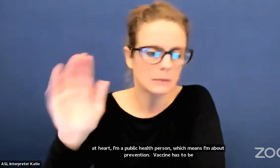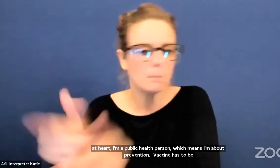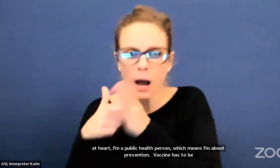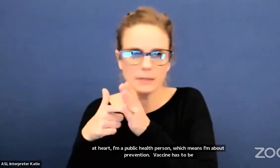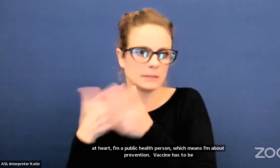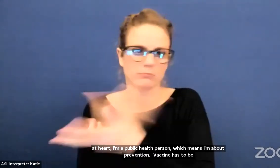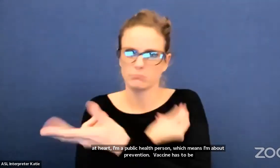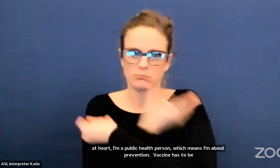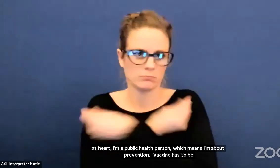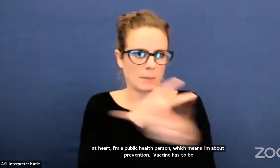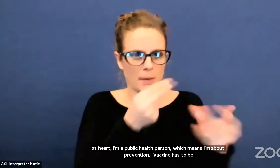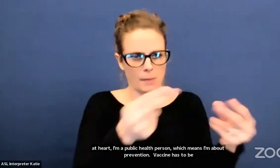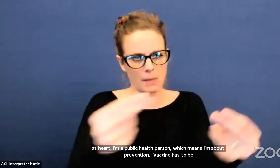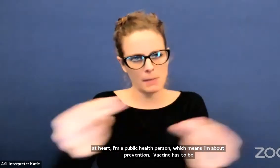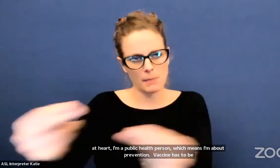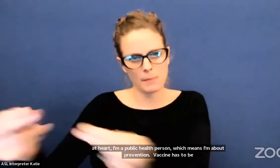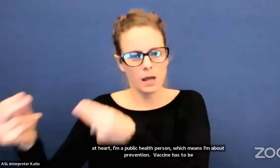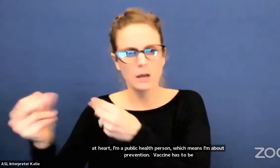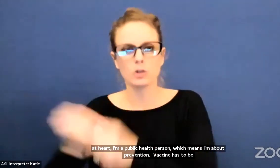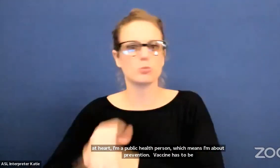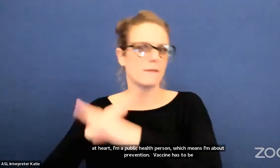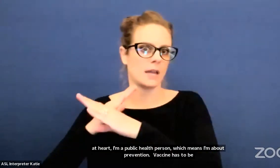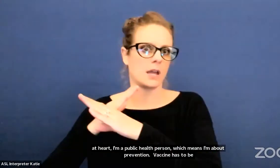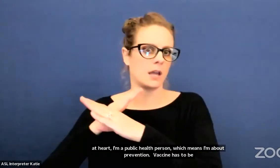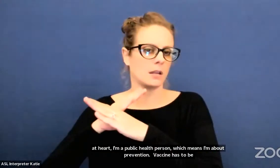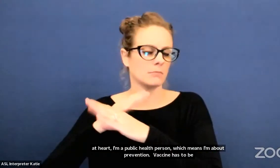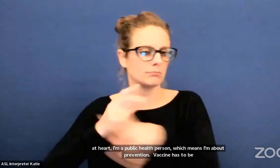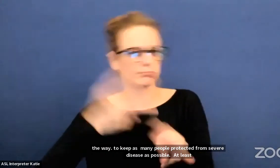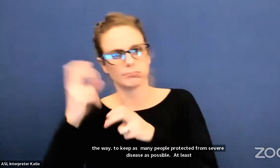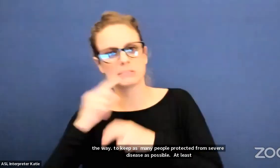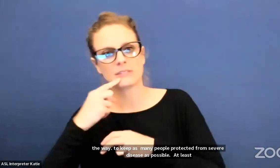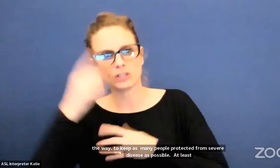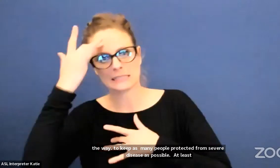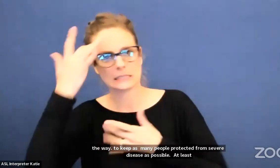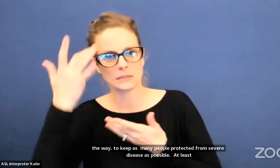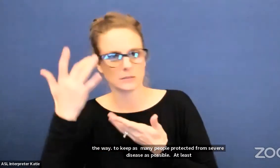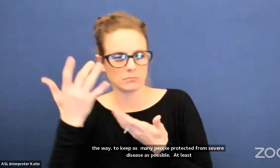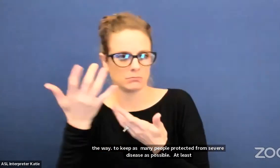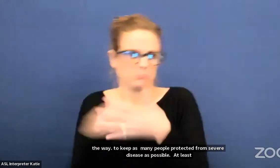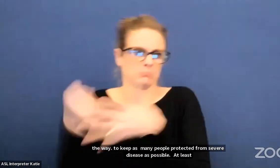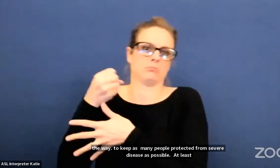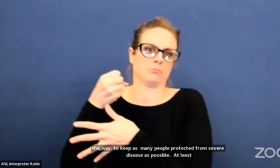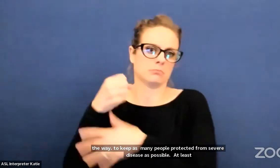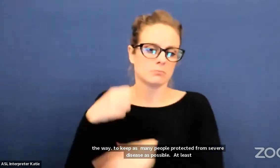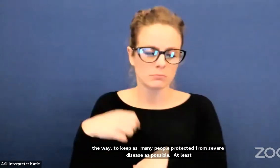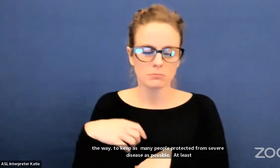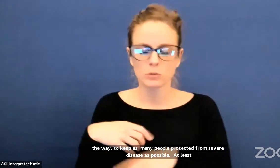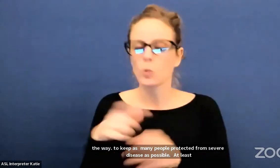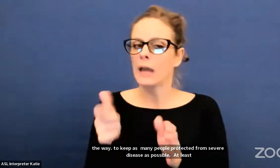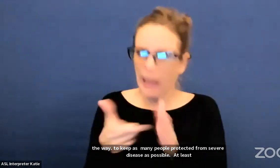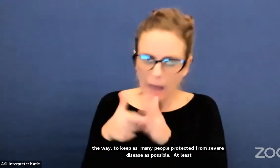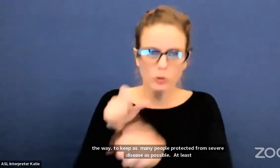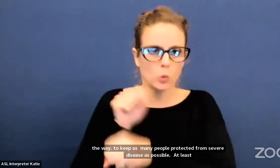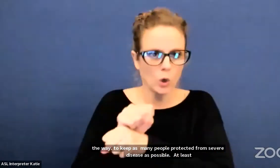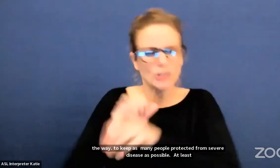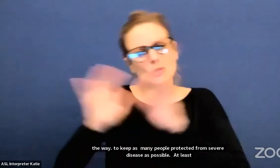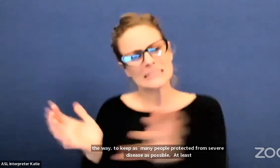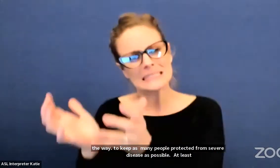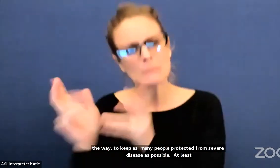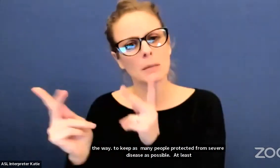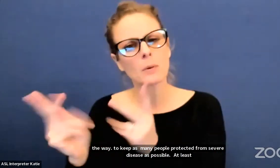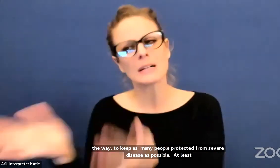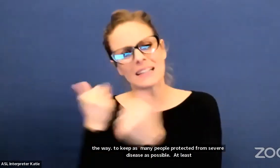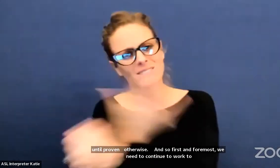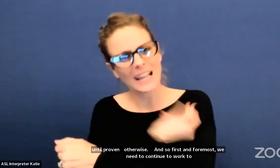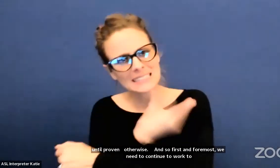protected from severe disease as possible, at least until proven otherwise. And so first and foremost, we need to continue to work to get people vaccinated,